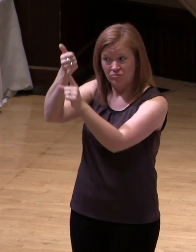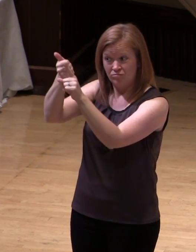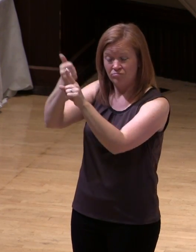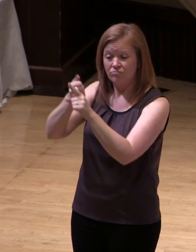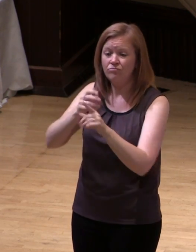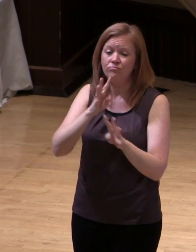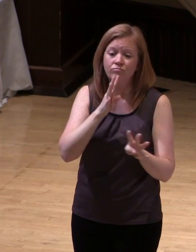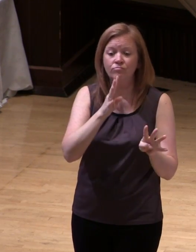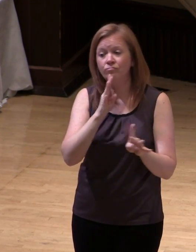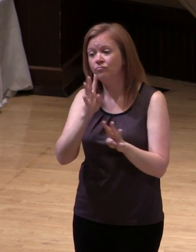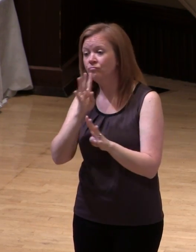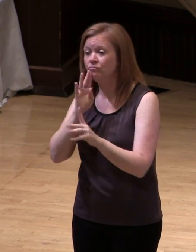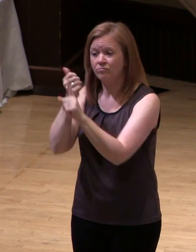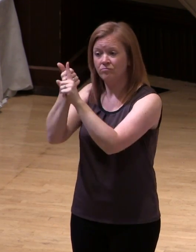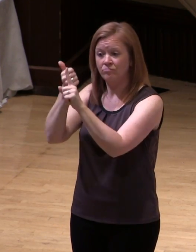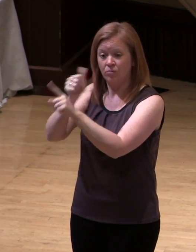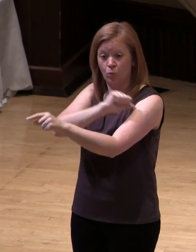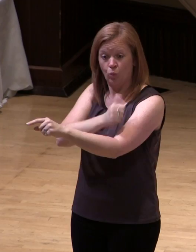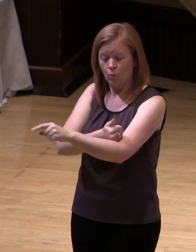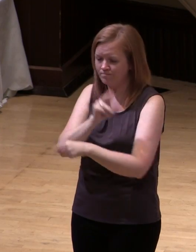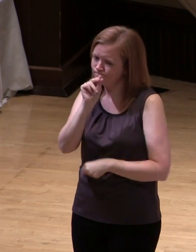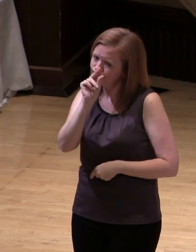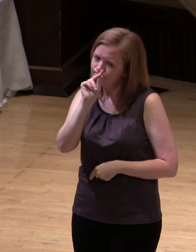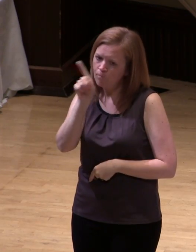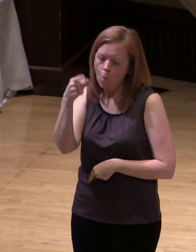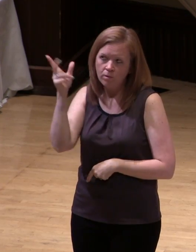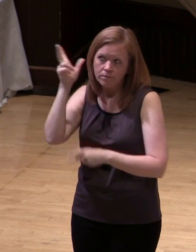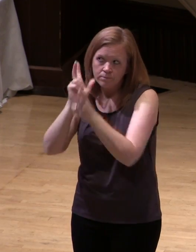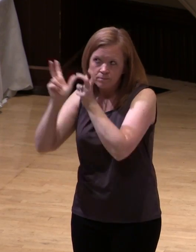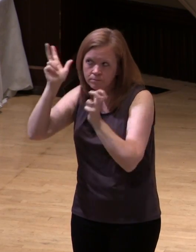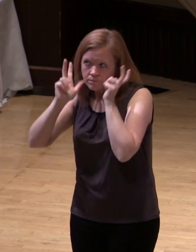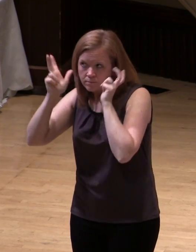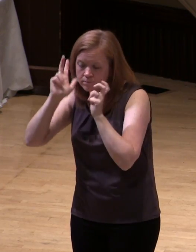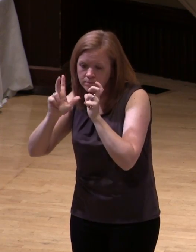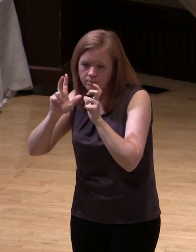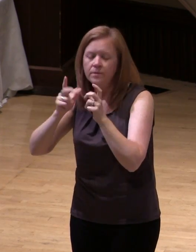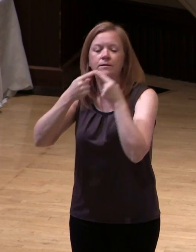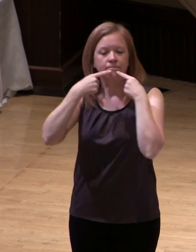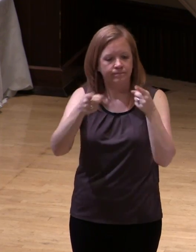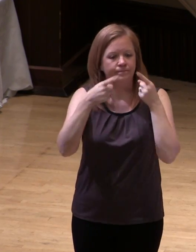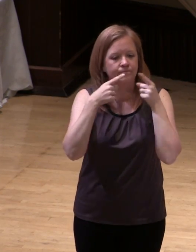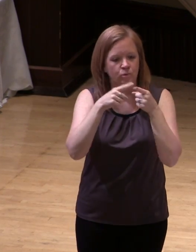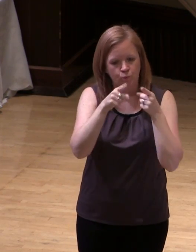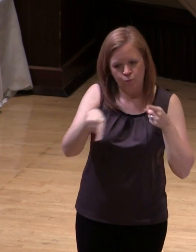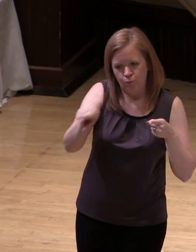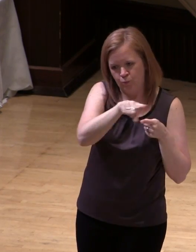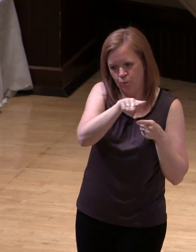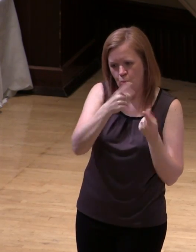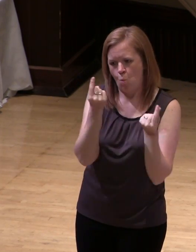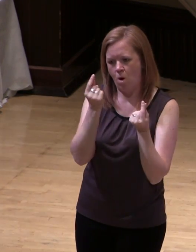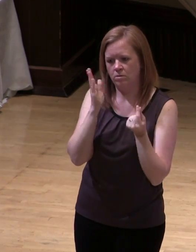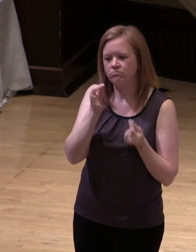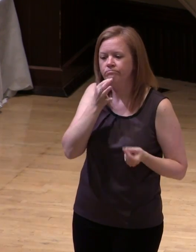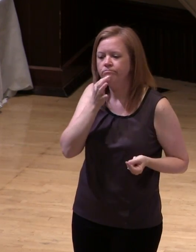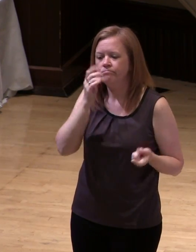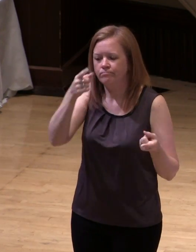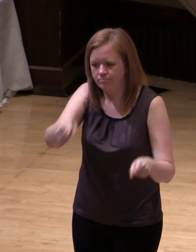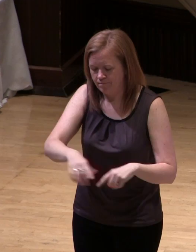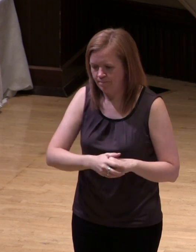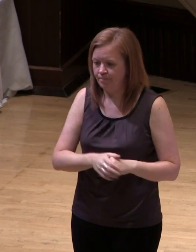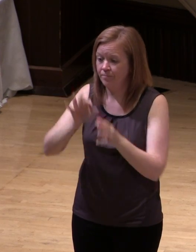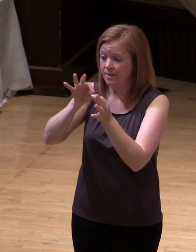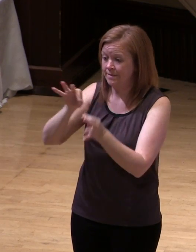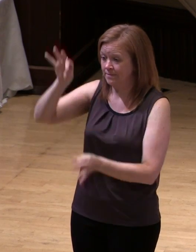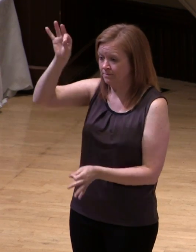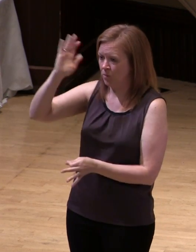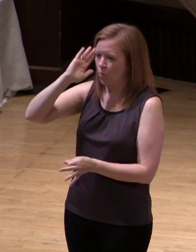authority, but will only speak what she hears, and will declare to you the things that are coming. The Spirit